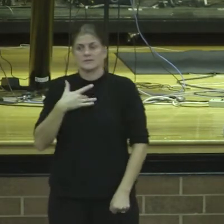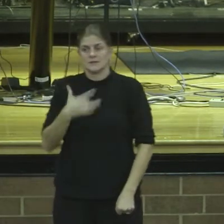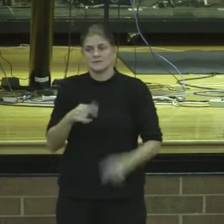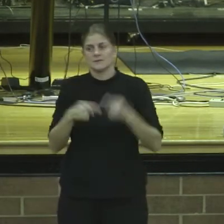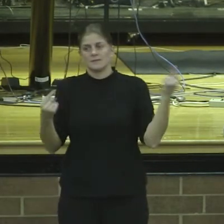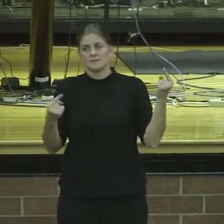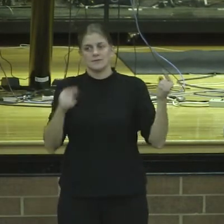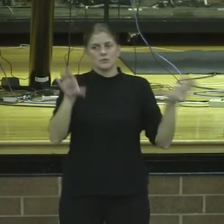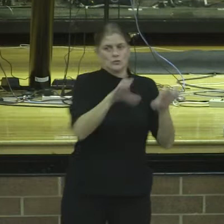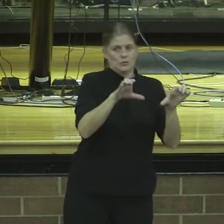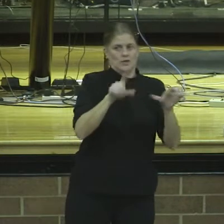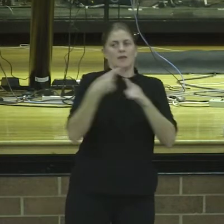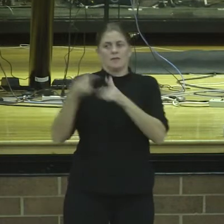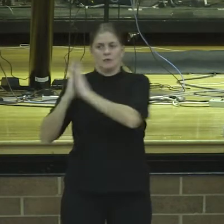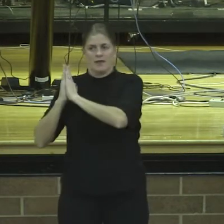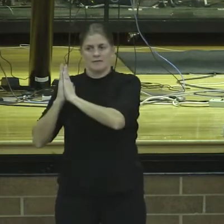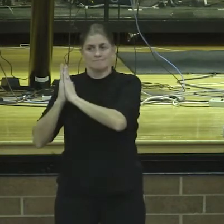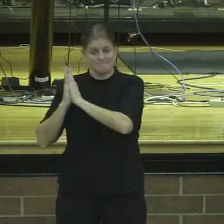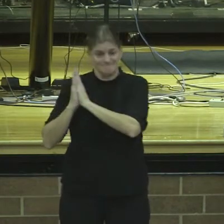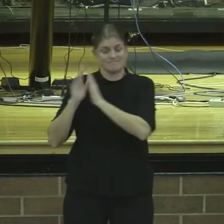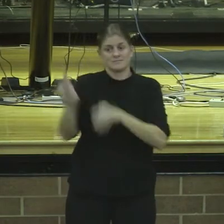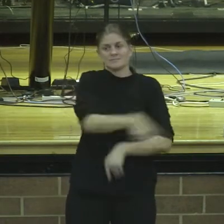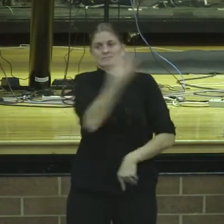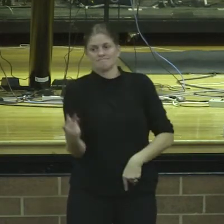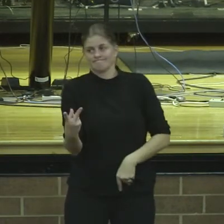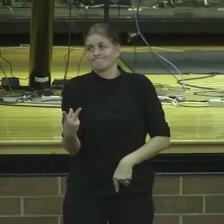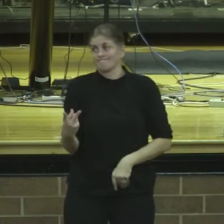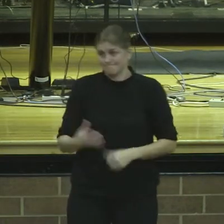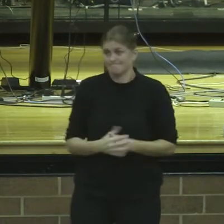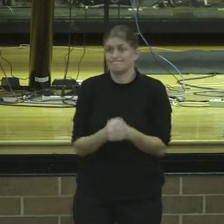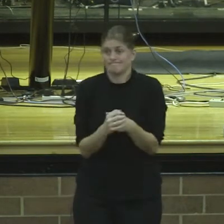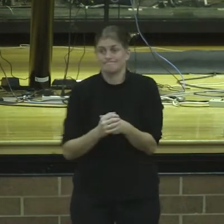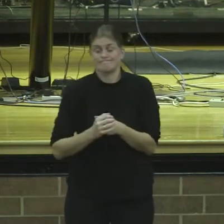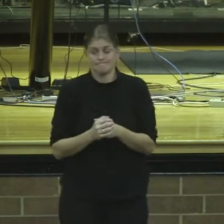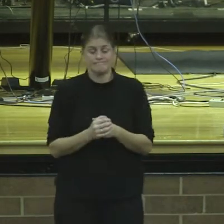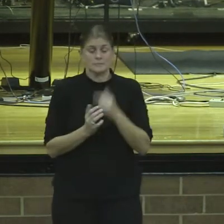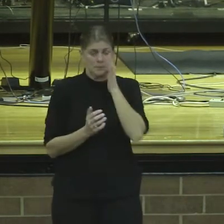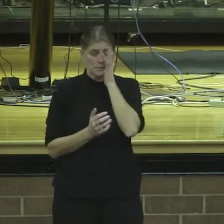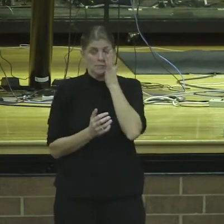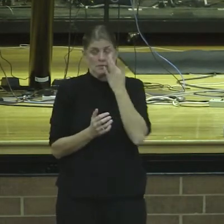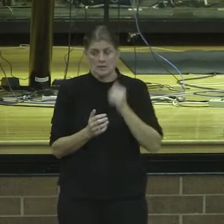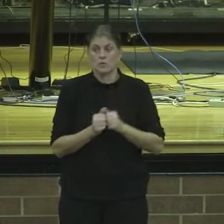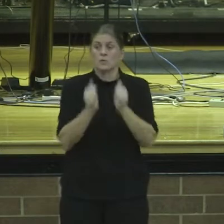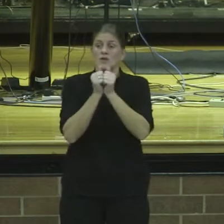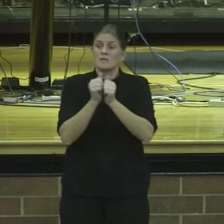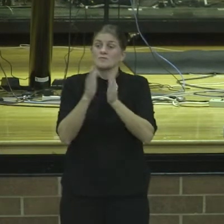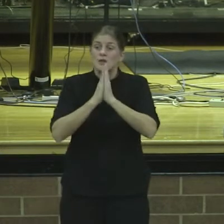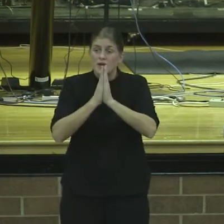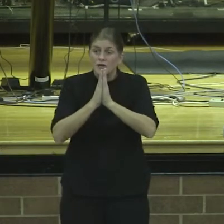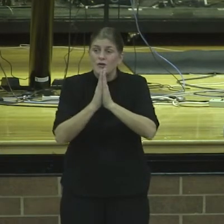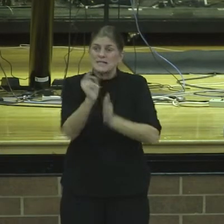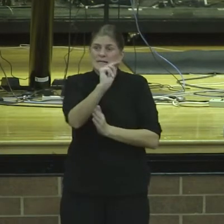Only through prayer could Nehemiah have gotten the wisdom to rebuild the walls and to protect Jerusalem. And it's only through prayer that Nehemiah could go